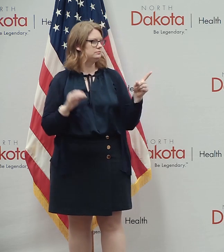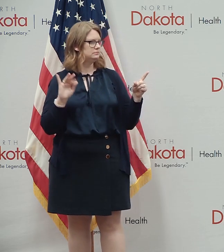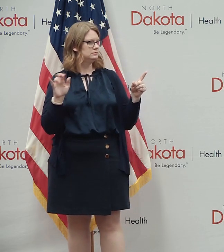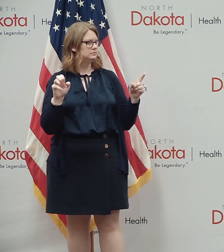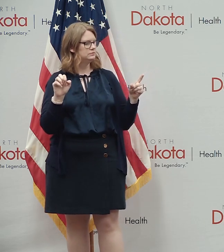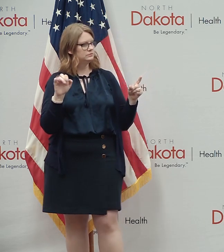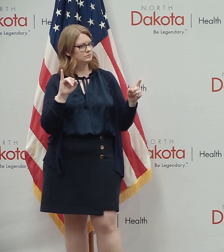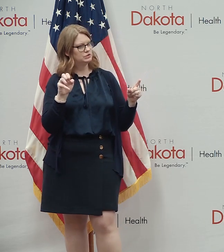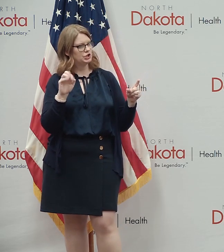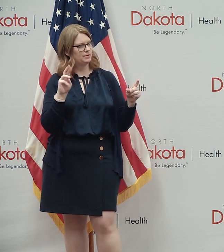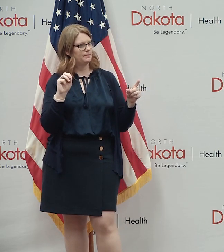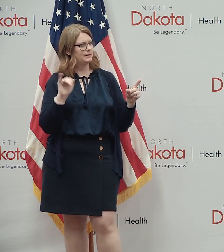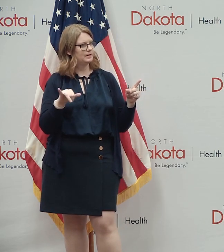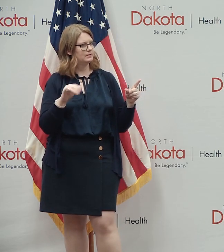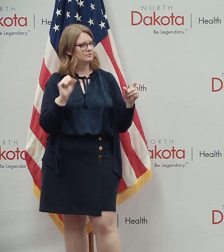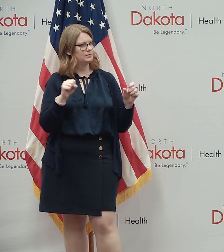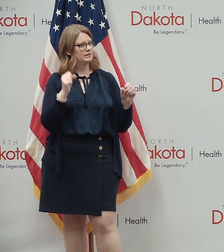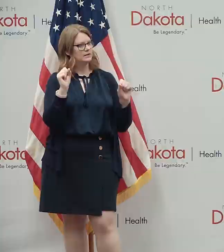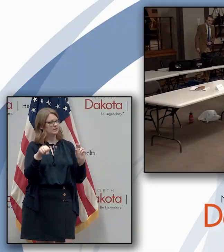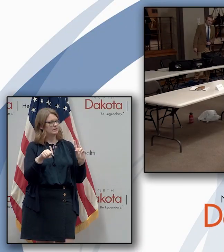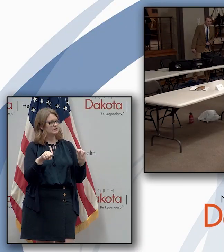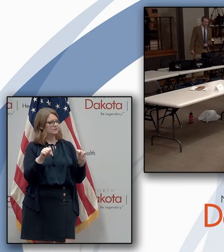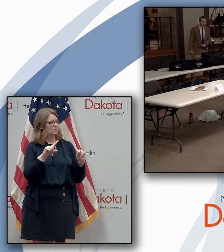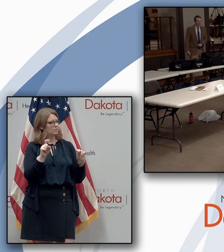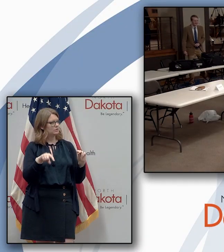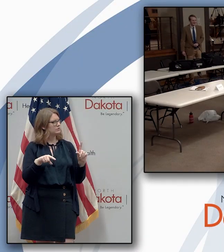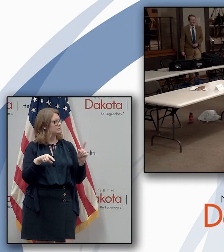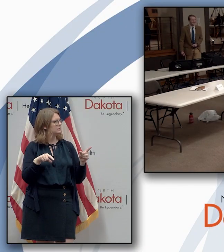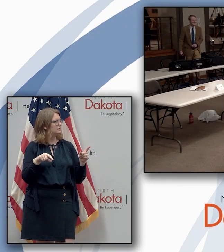A couple of just probably yes or no questions, I think.